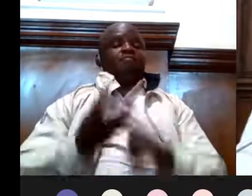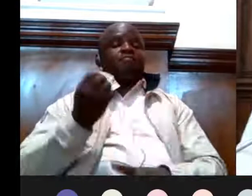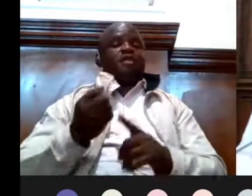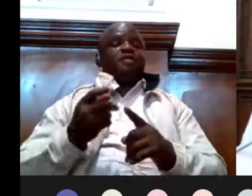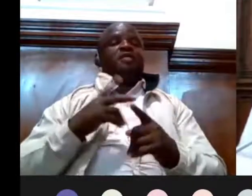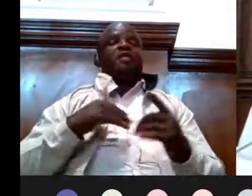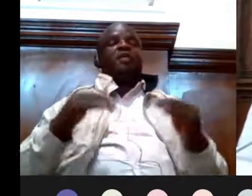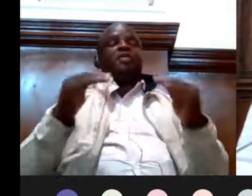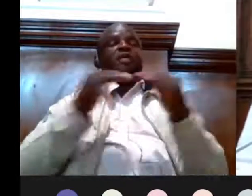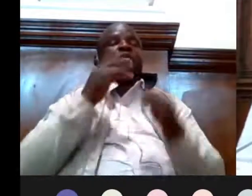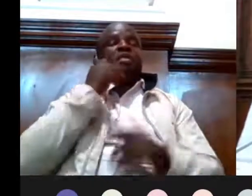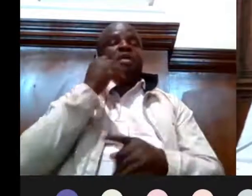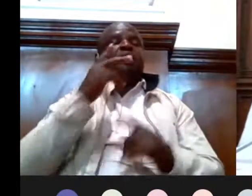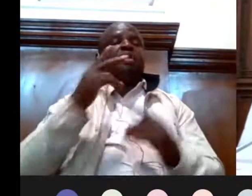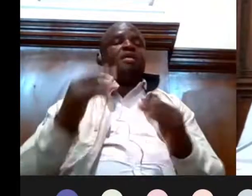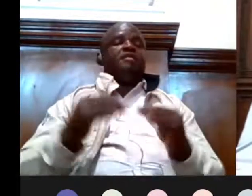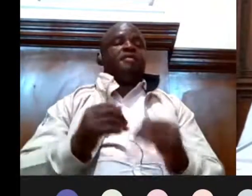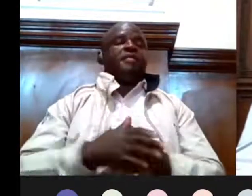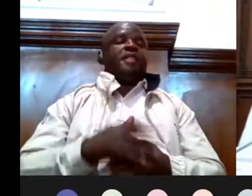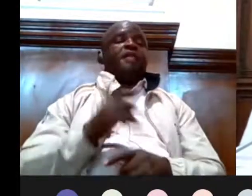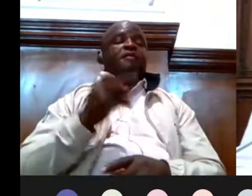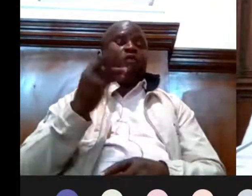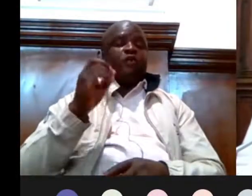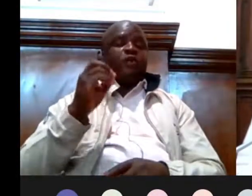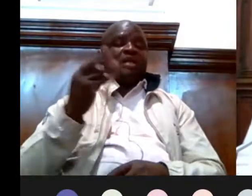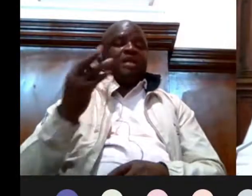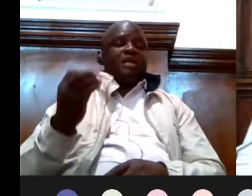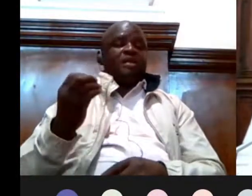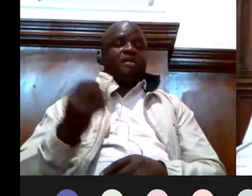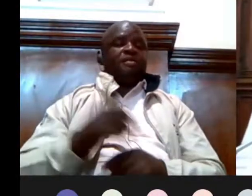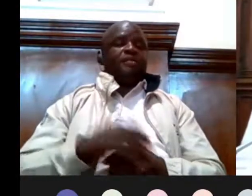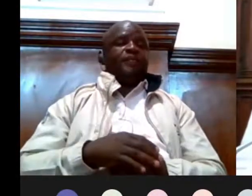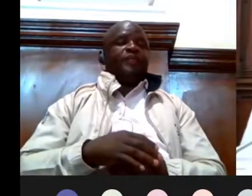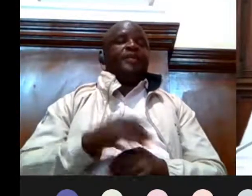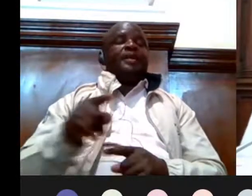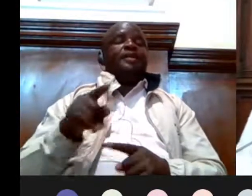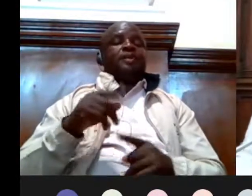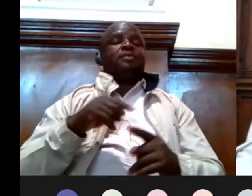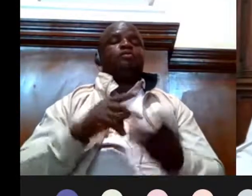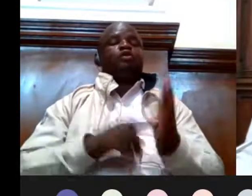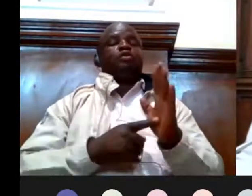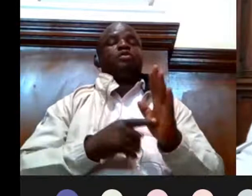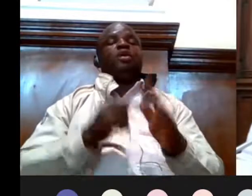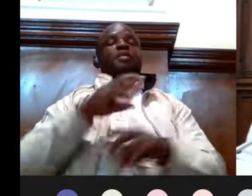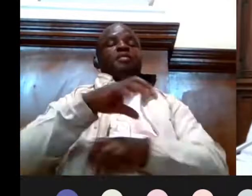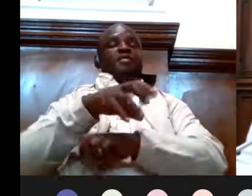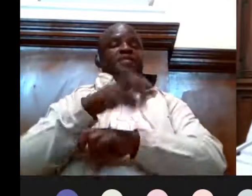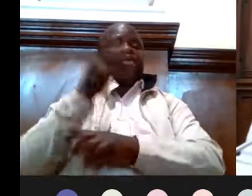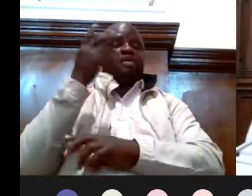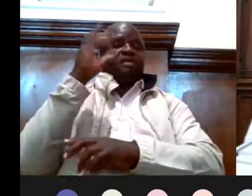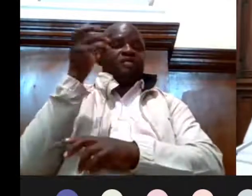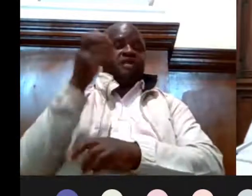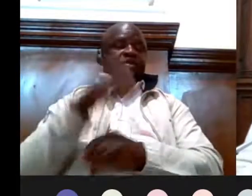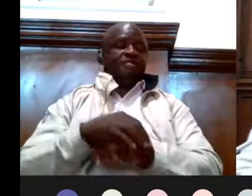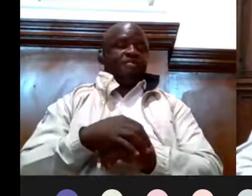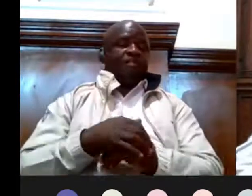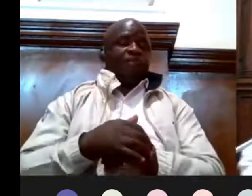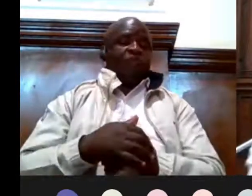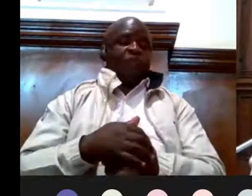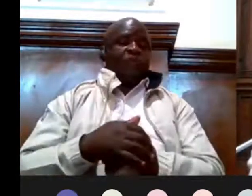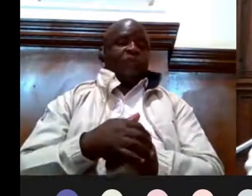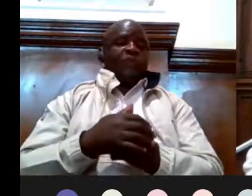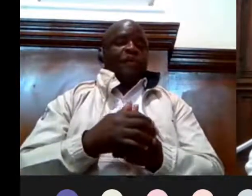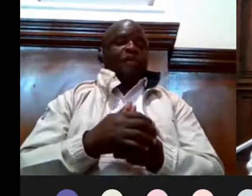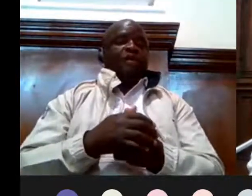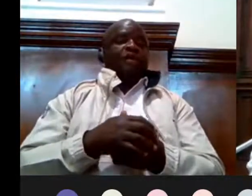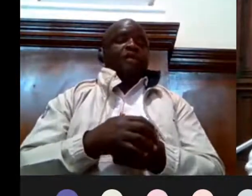achieve gender equality by 2030, which both state provincial government embraces.